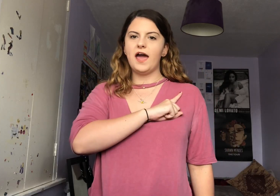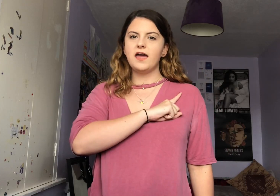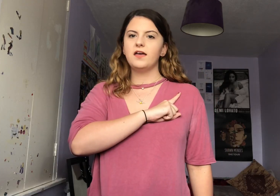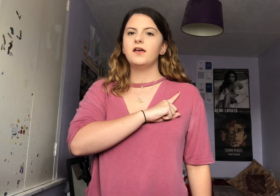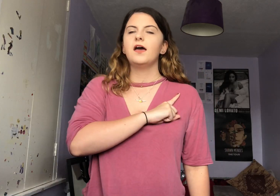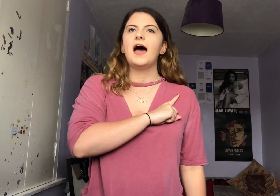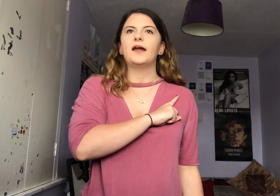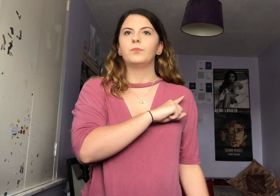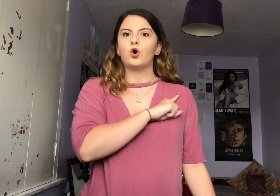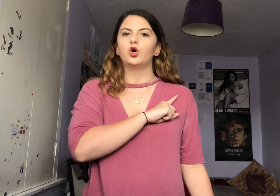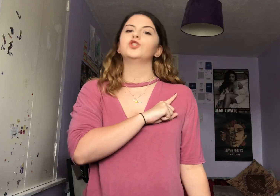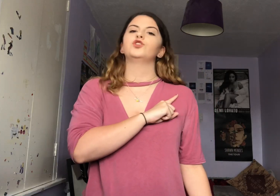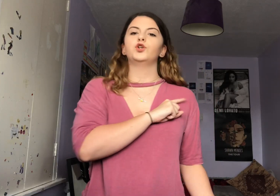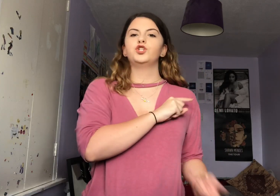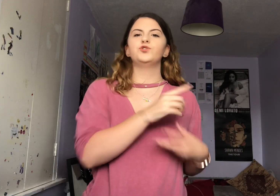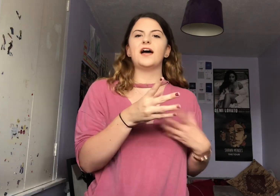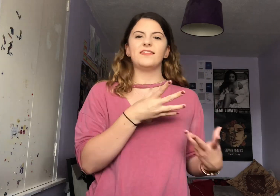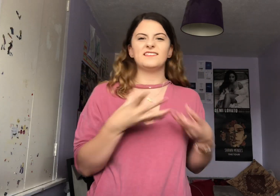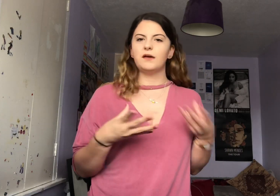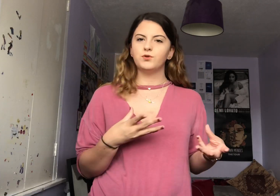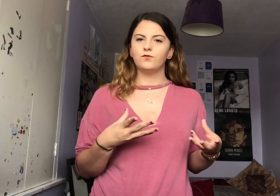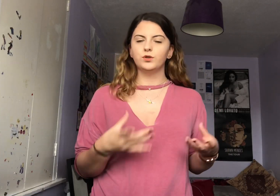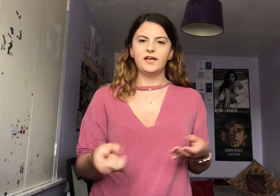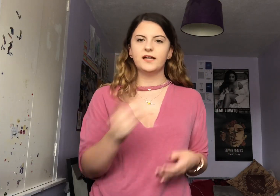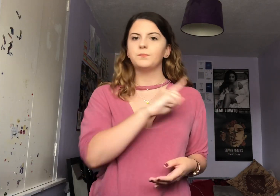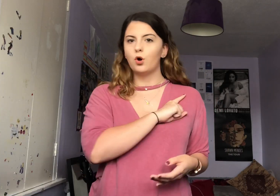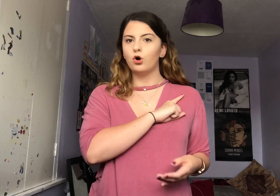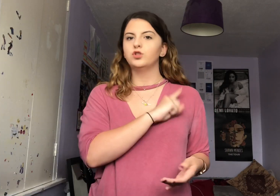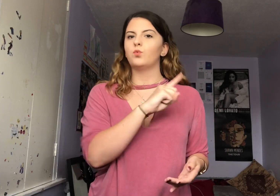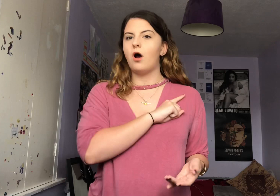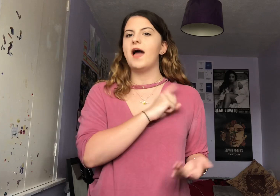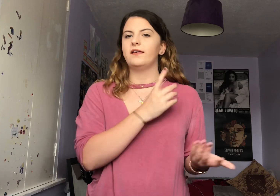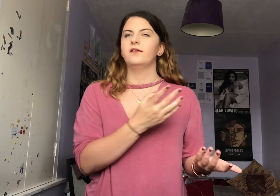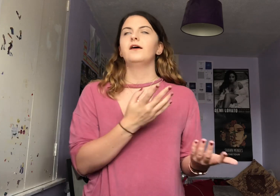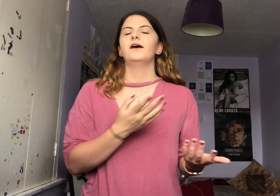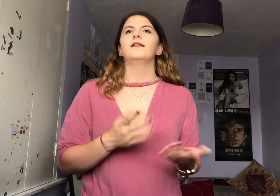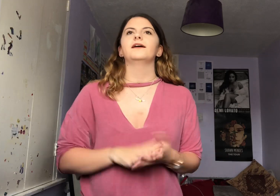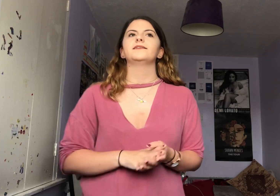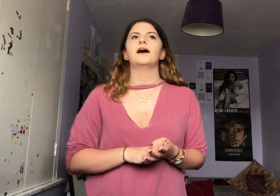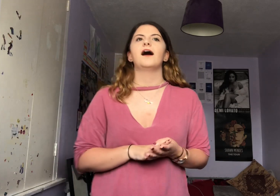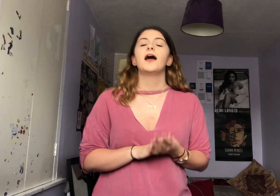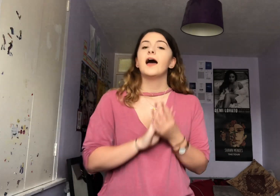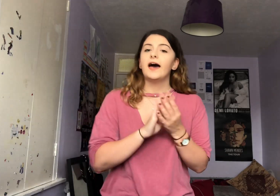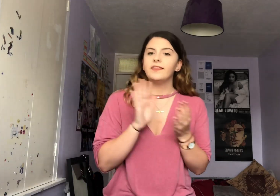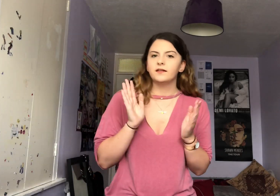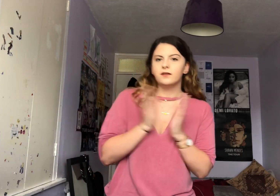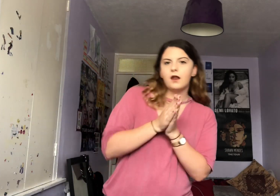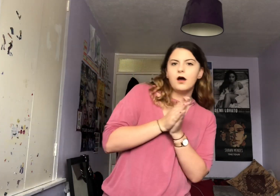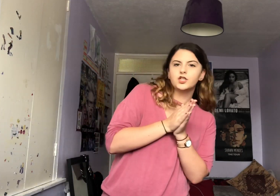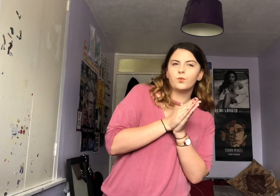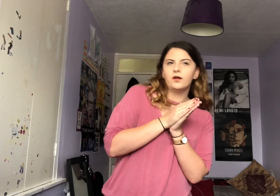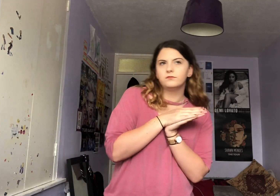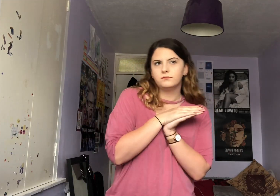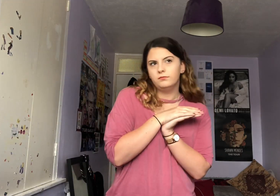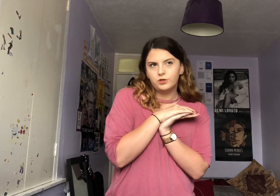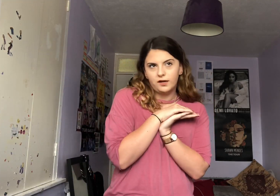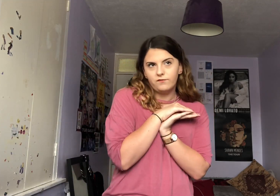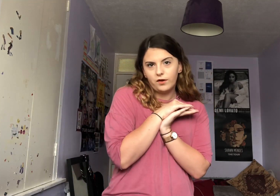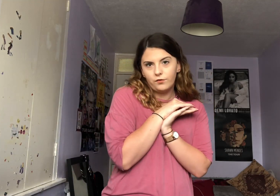why, and because, so you'd use that in the same sort of context, because, why, and that's that. And then the last one, which I can think of off the